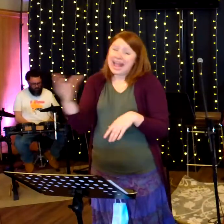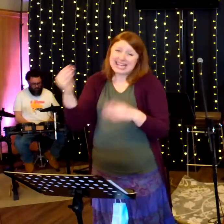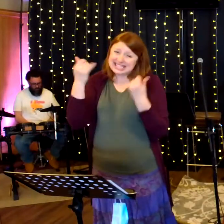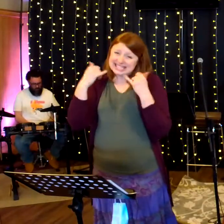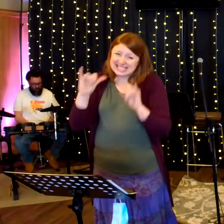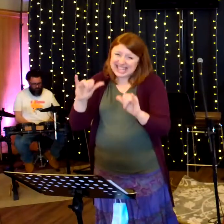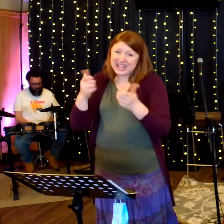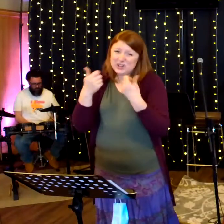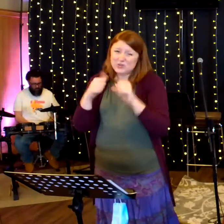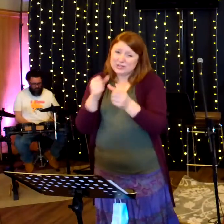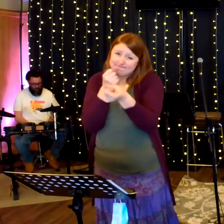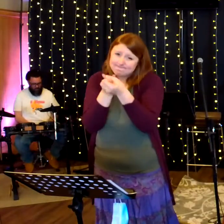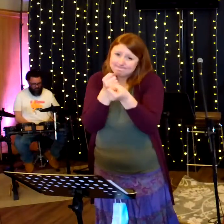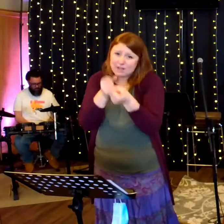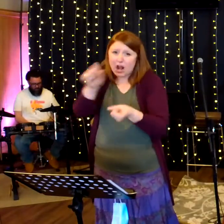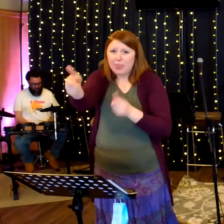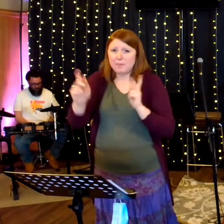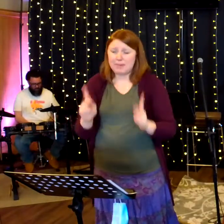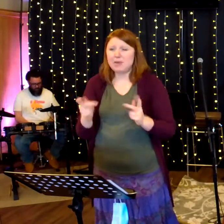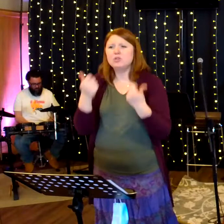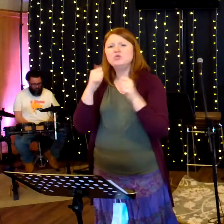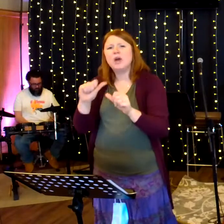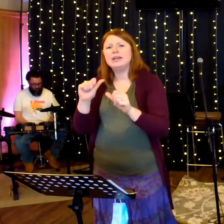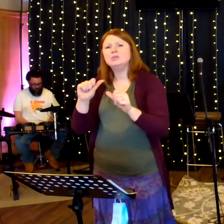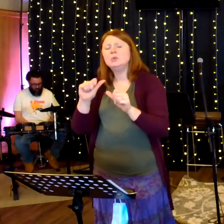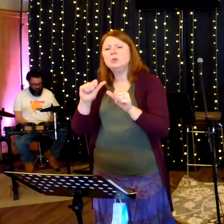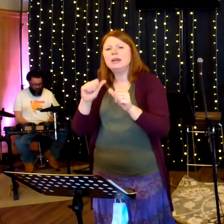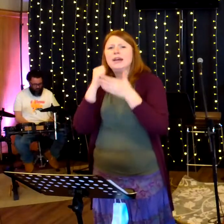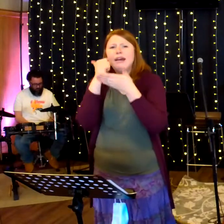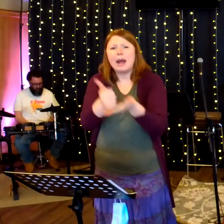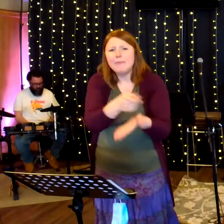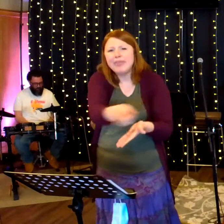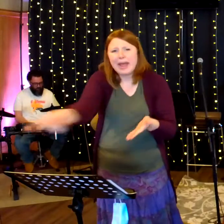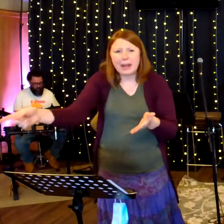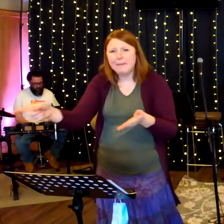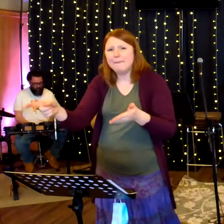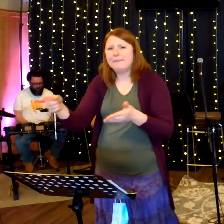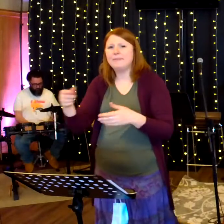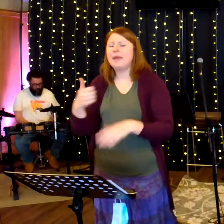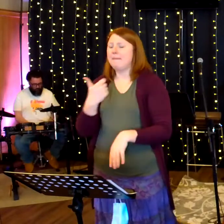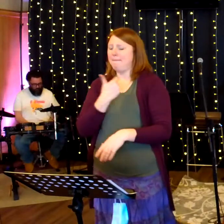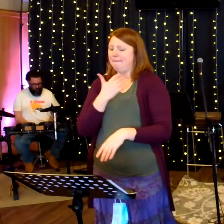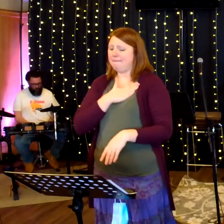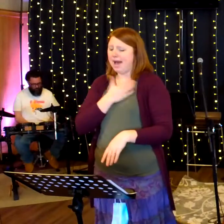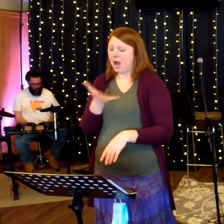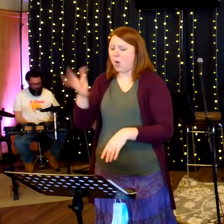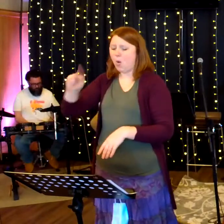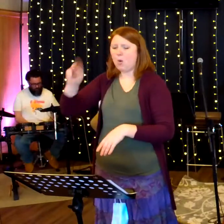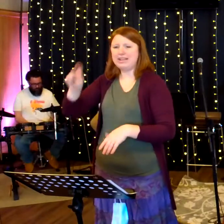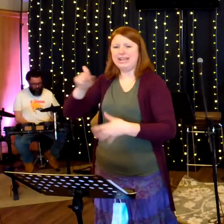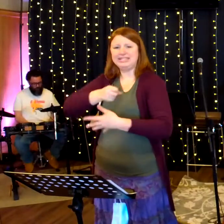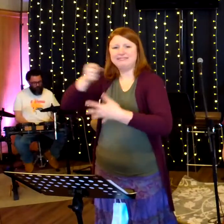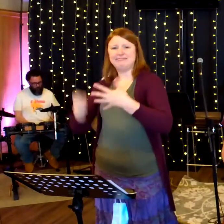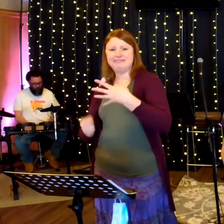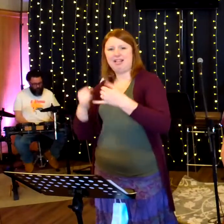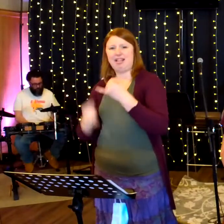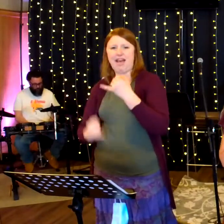salvation for the benefit of others, for those that he loved so much. But you know what he did